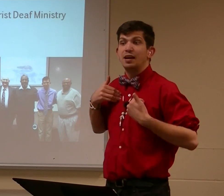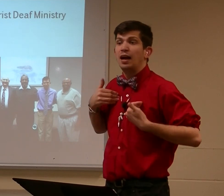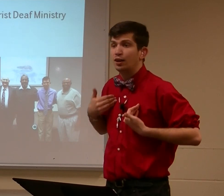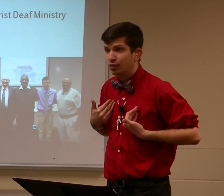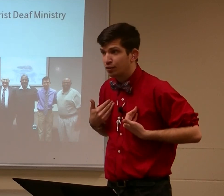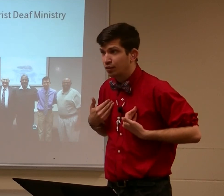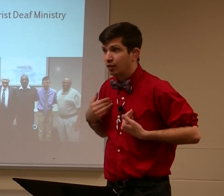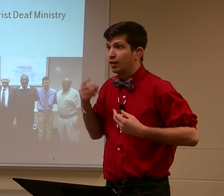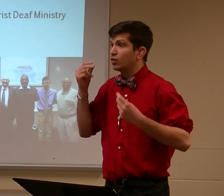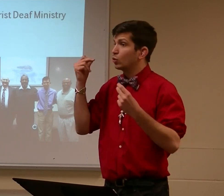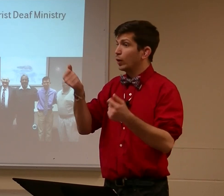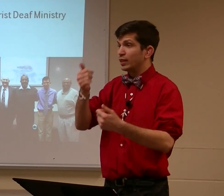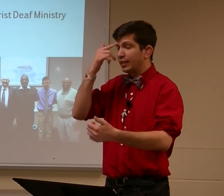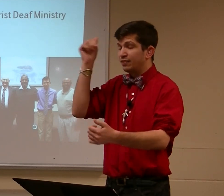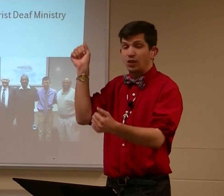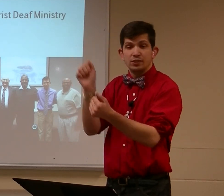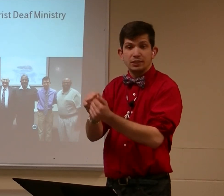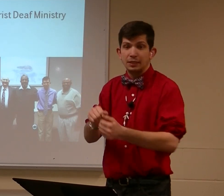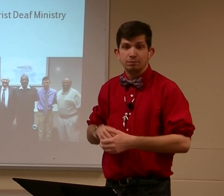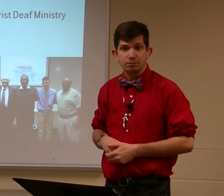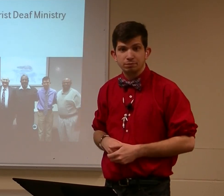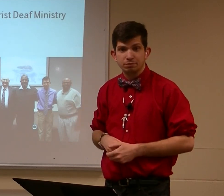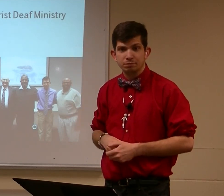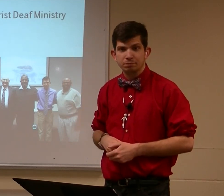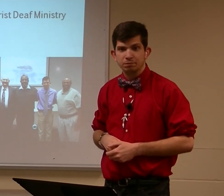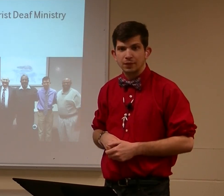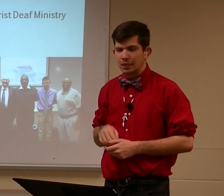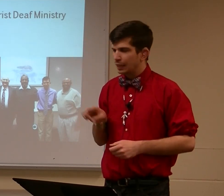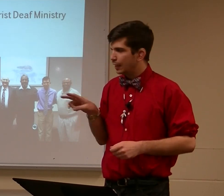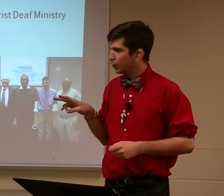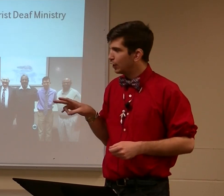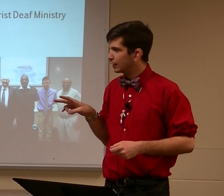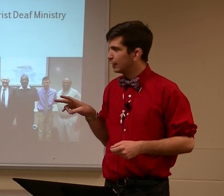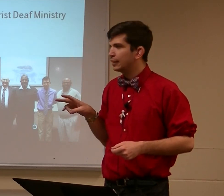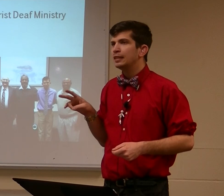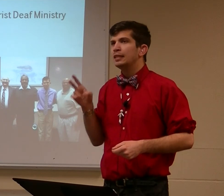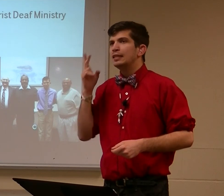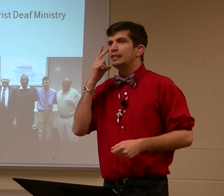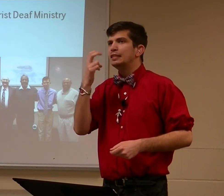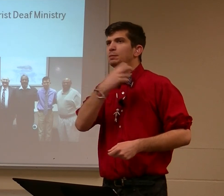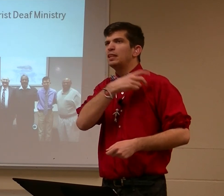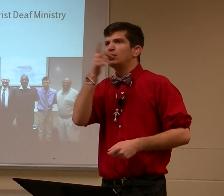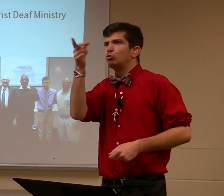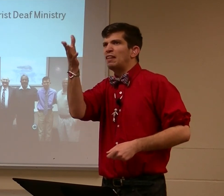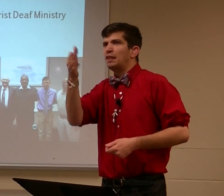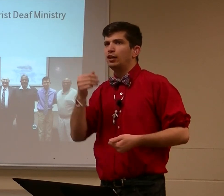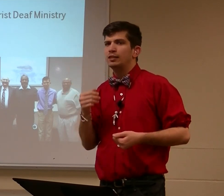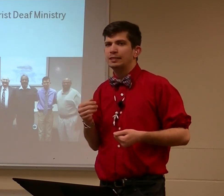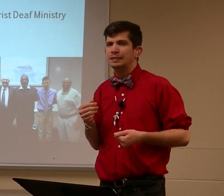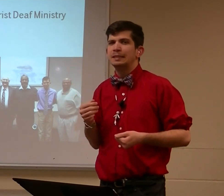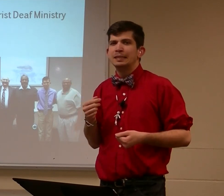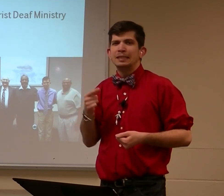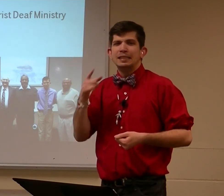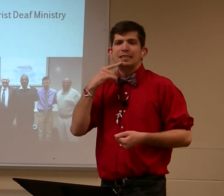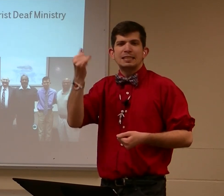tired. And quickly he falls asleep. He looked, sees the police right there. He has an